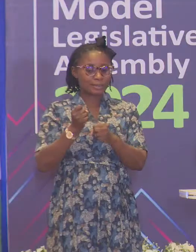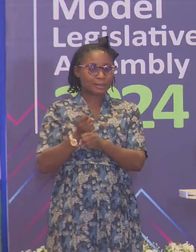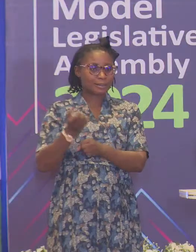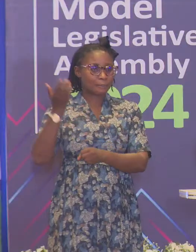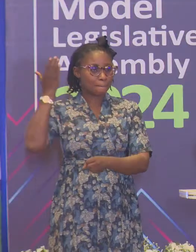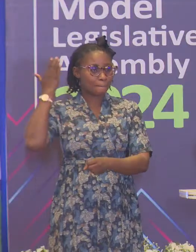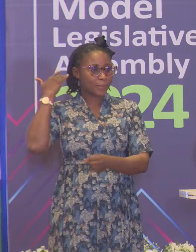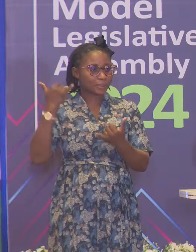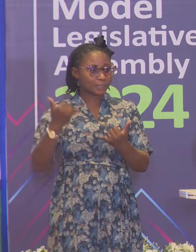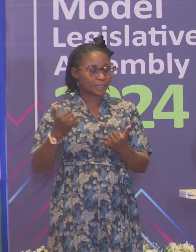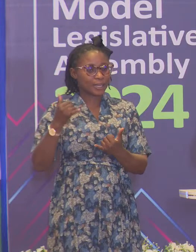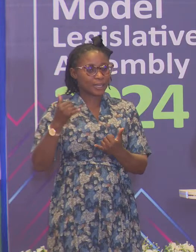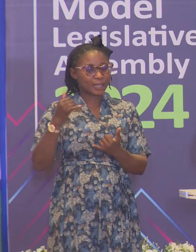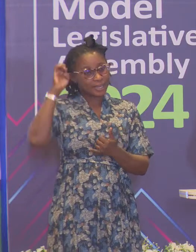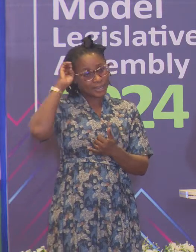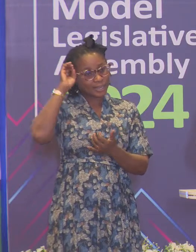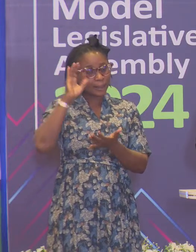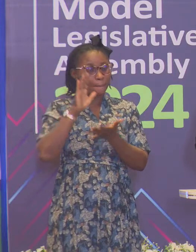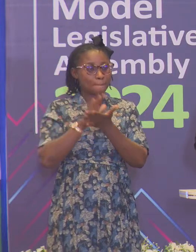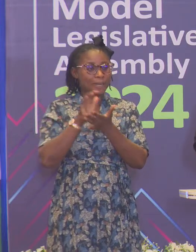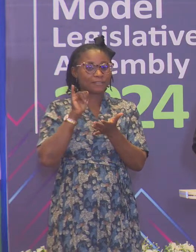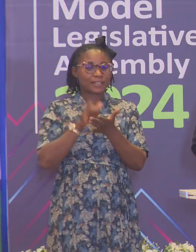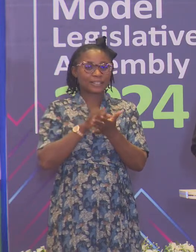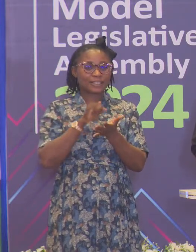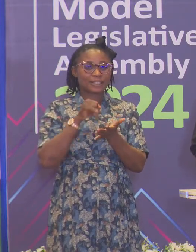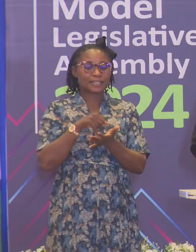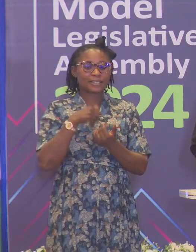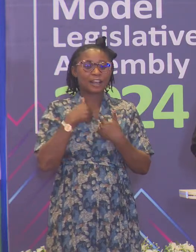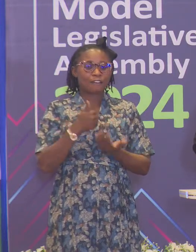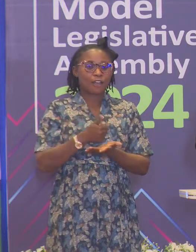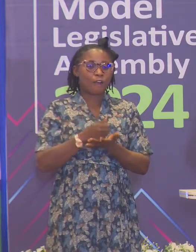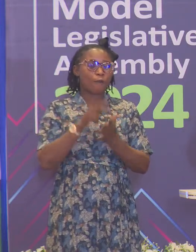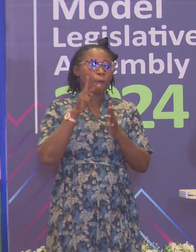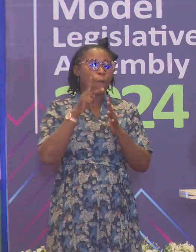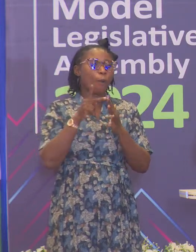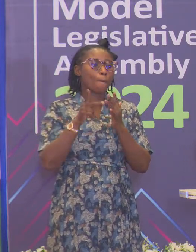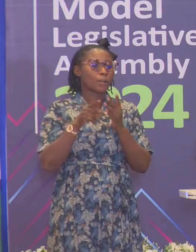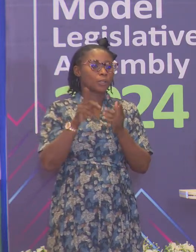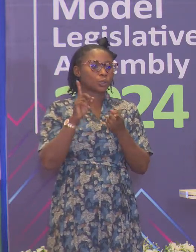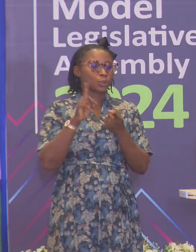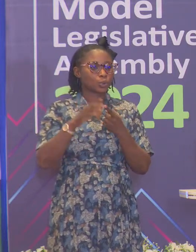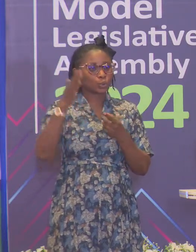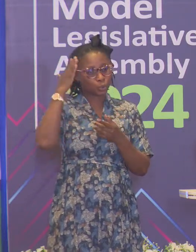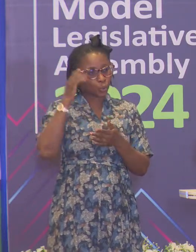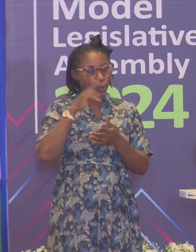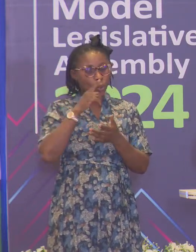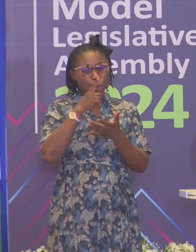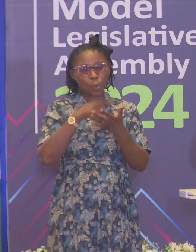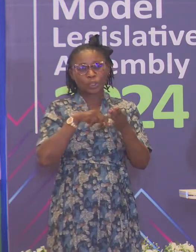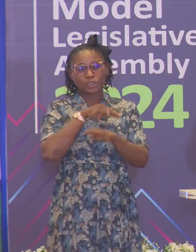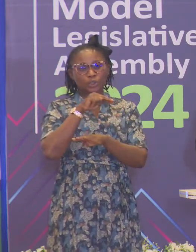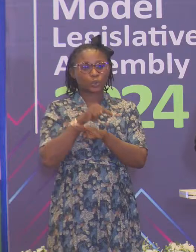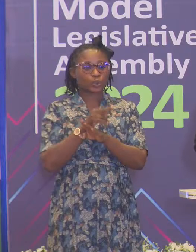he believes that it has helped the public to know what National Assembly